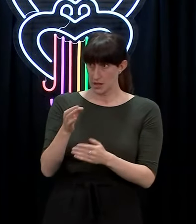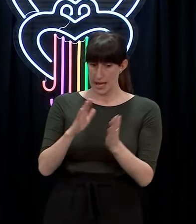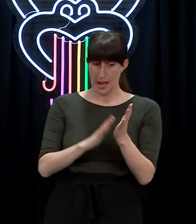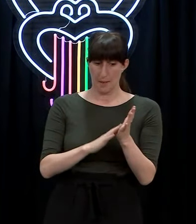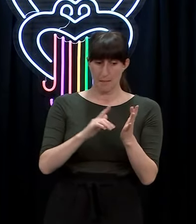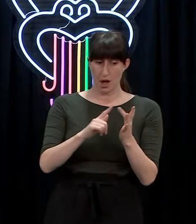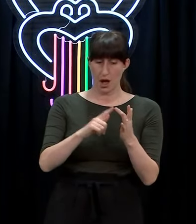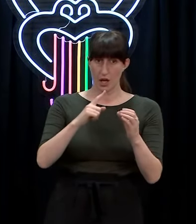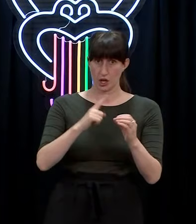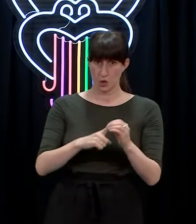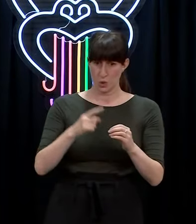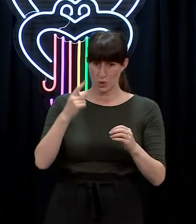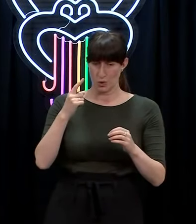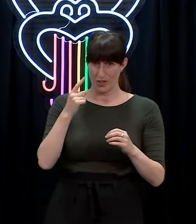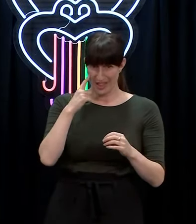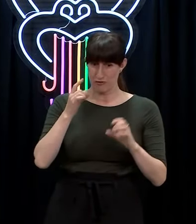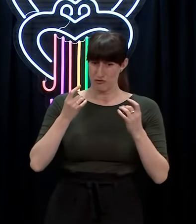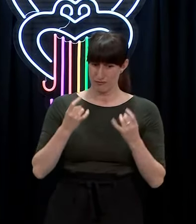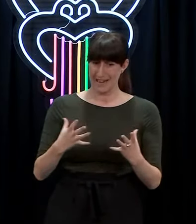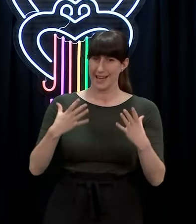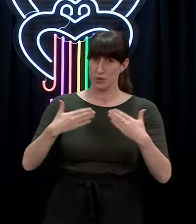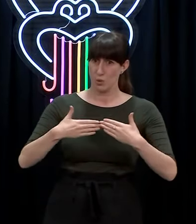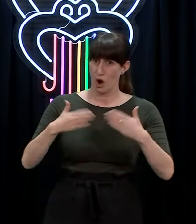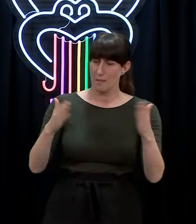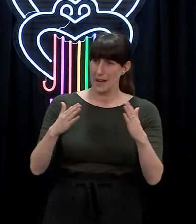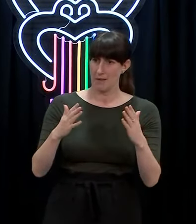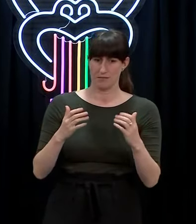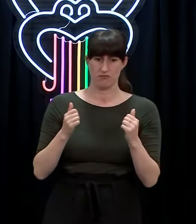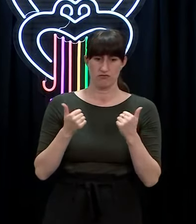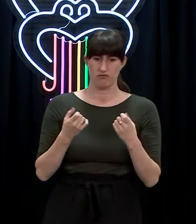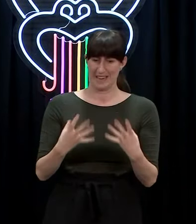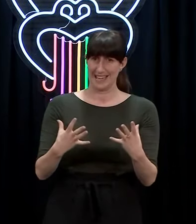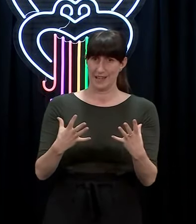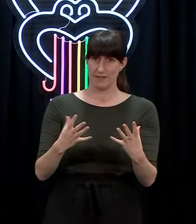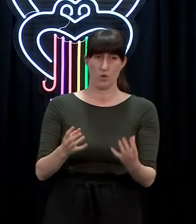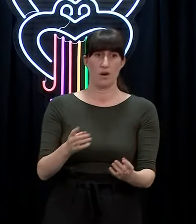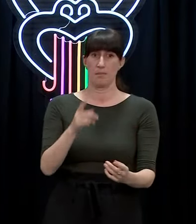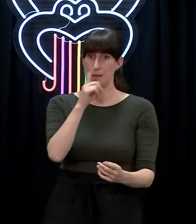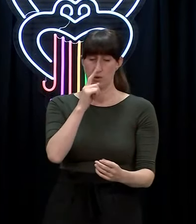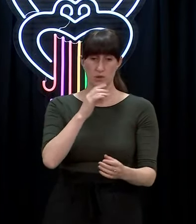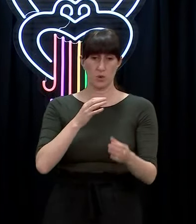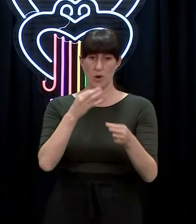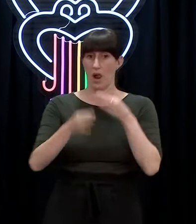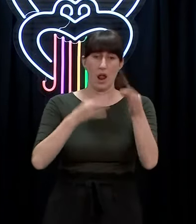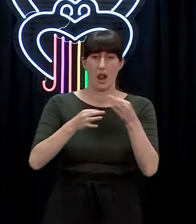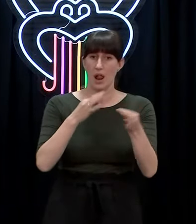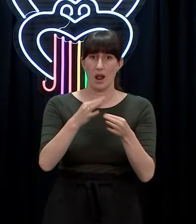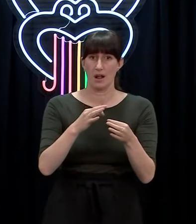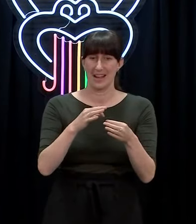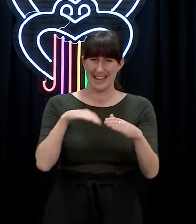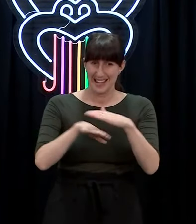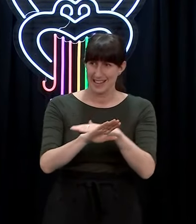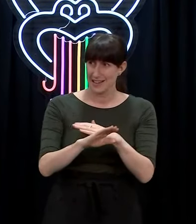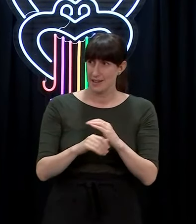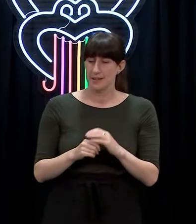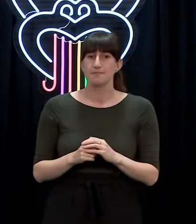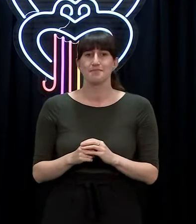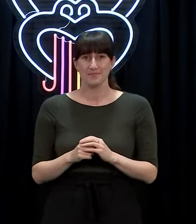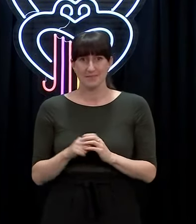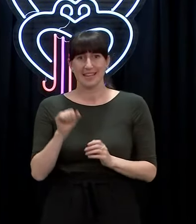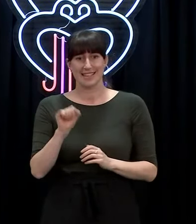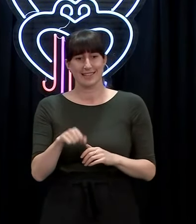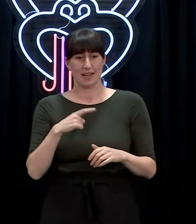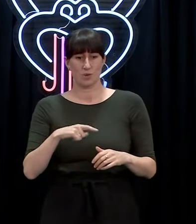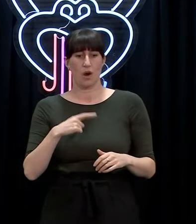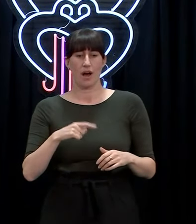with the sort of onslaught of people in the lobby? That's one of the things the lobby is designed to achieve. One of the risks that we had previously is if we foreshadowed when we were